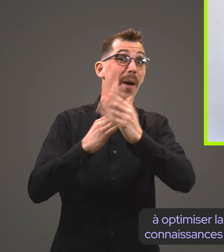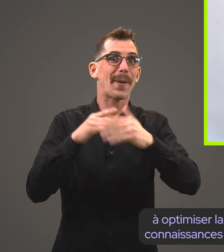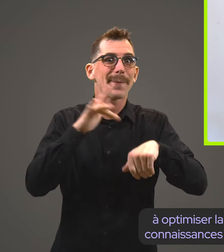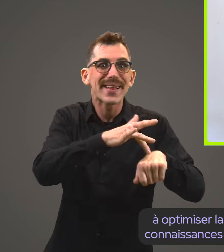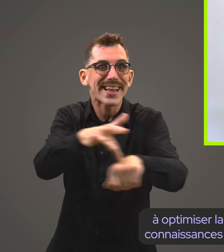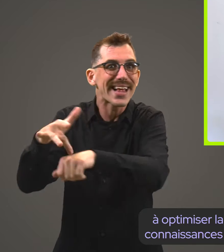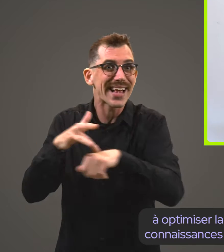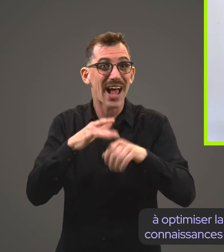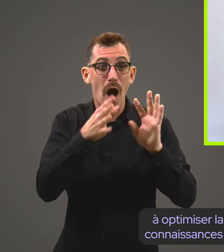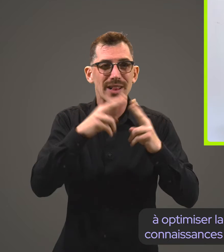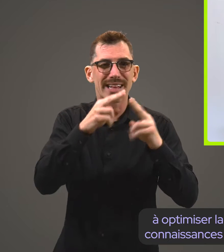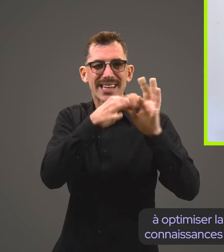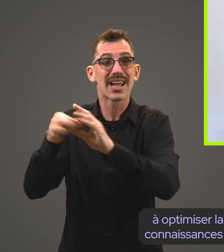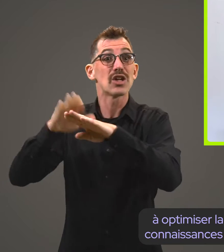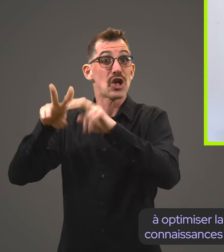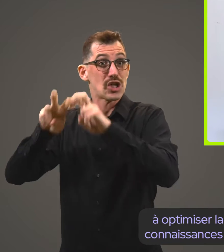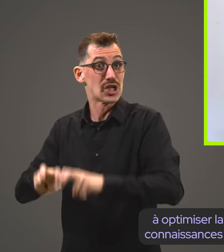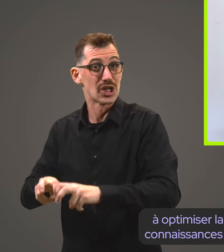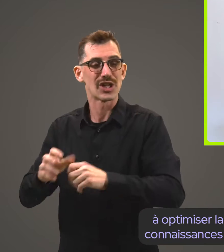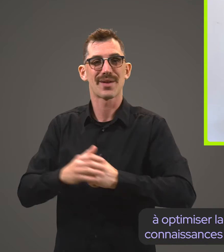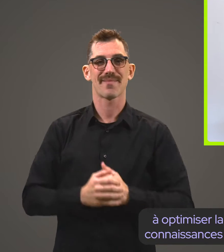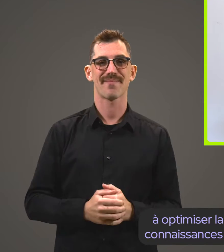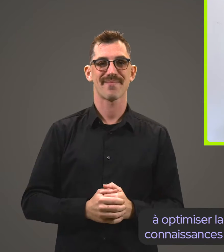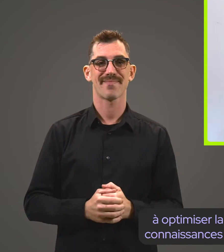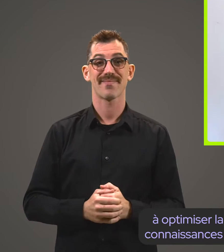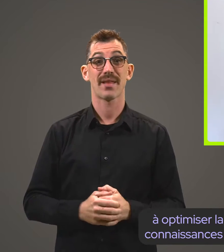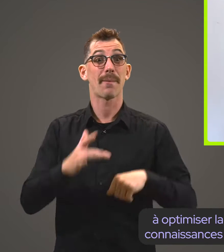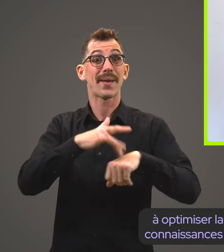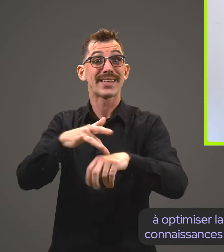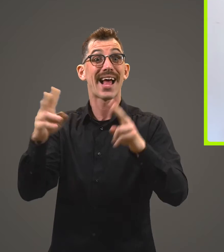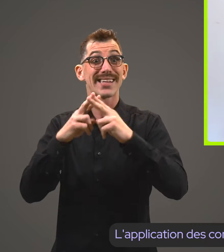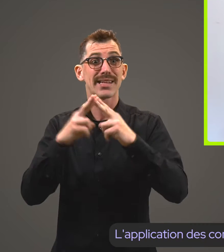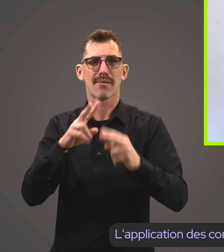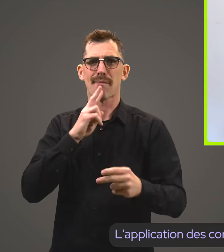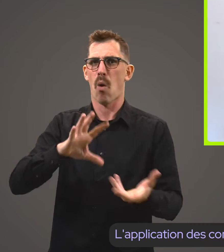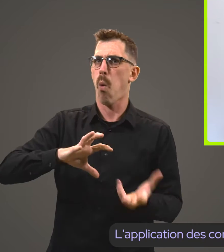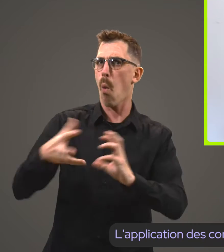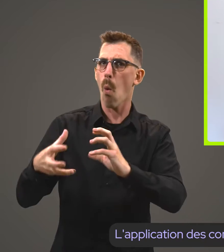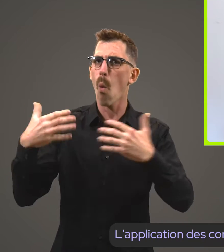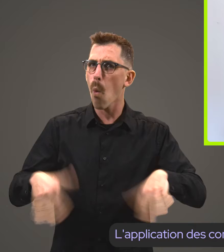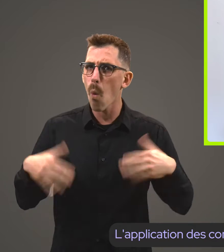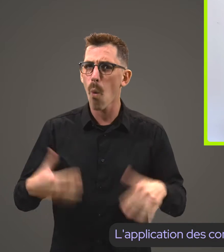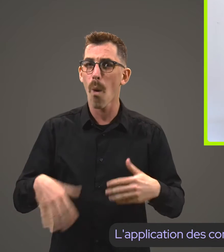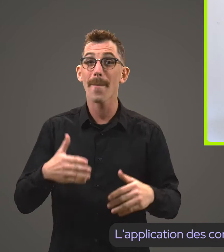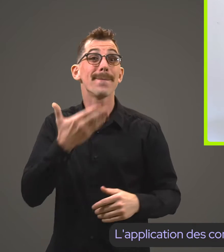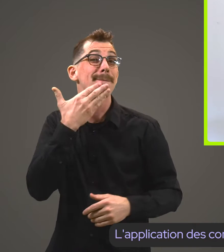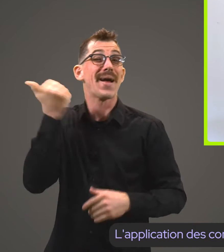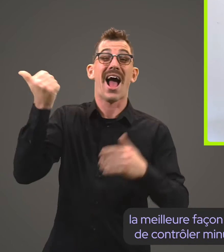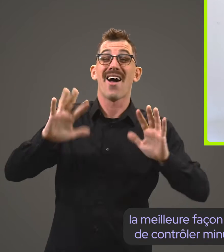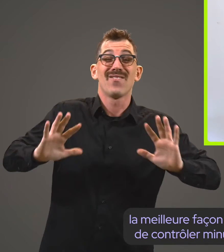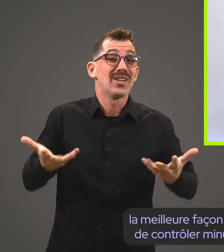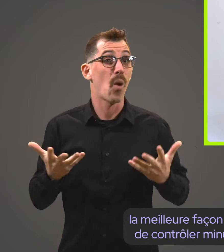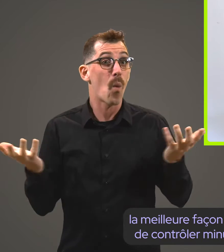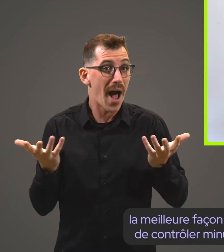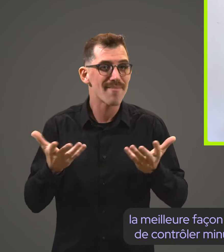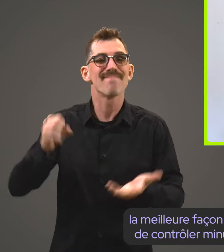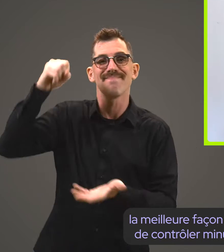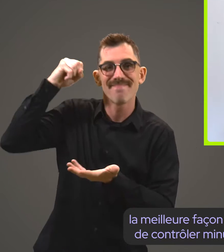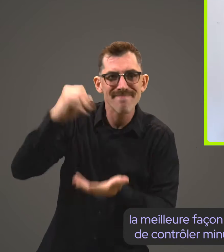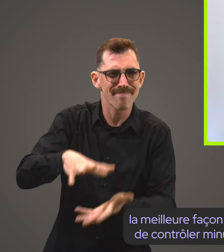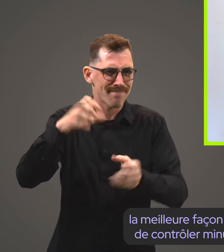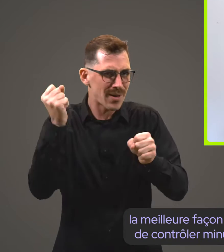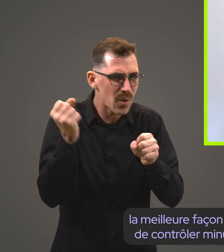at optimizing the uptake of research knowledge into practice. Since knowledge translation is complex, the best way